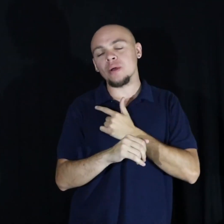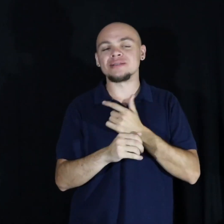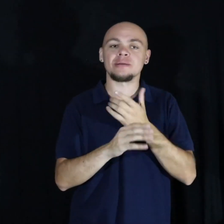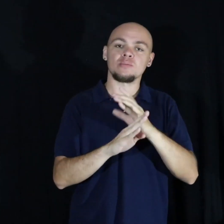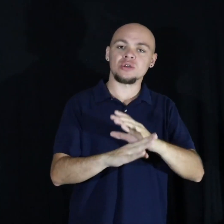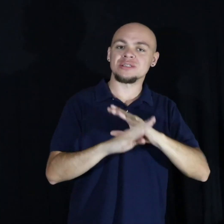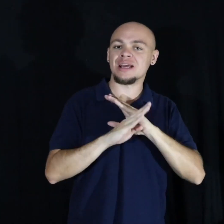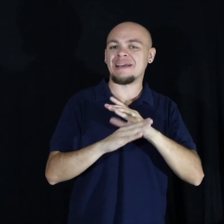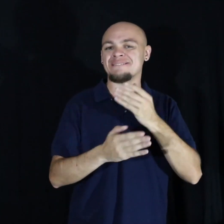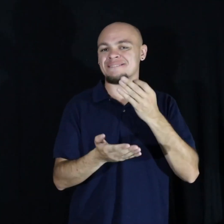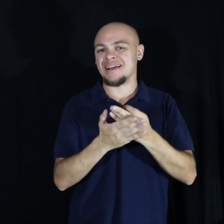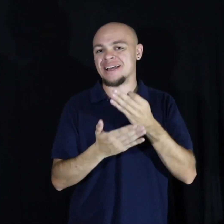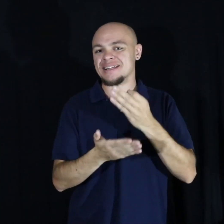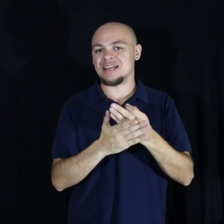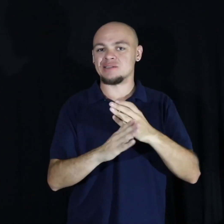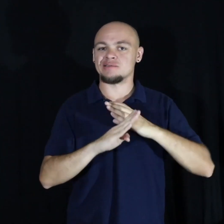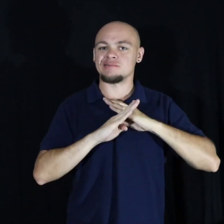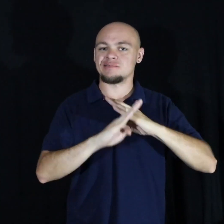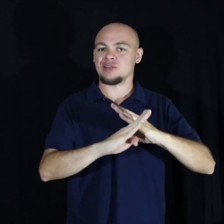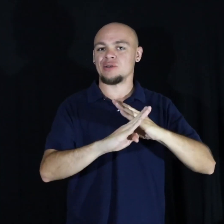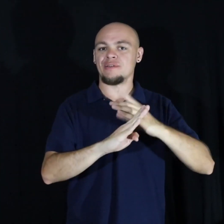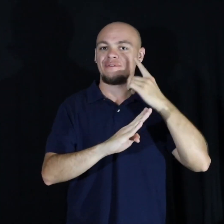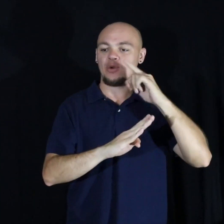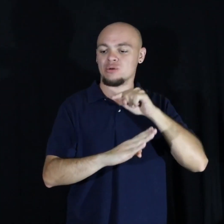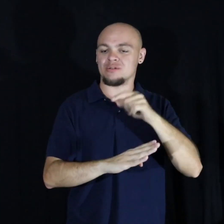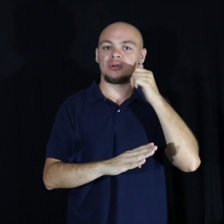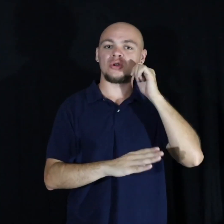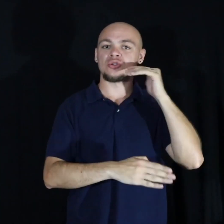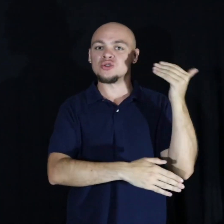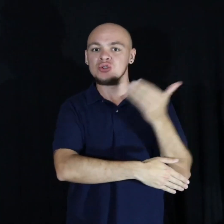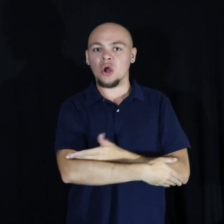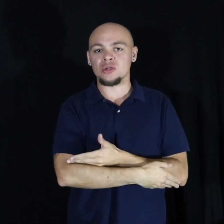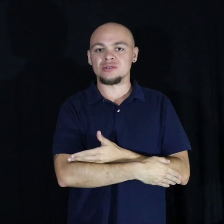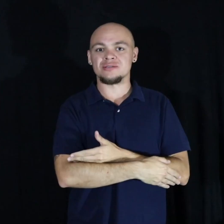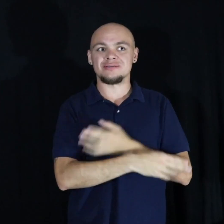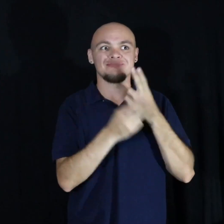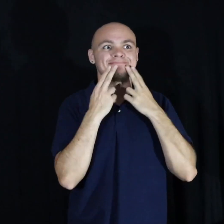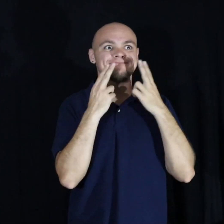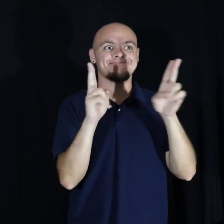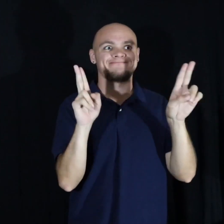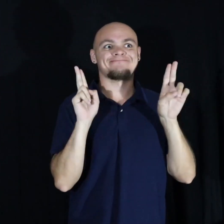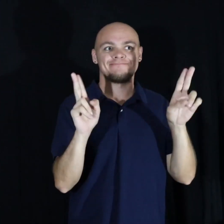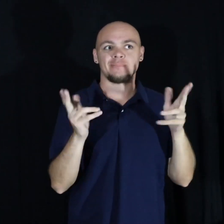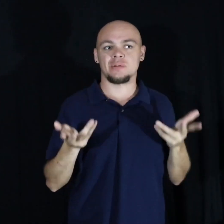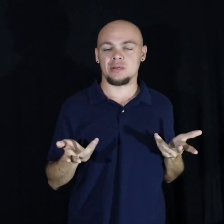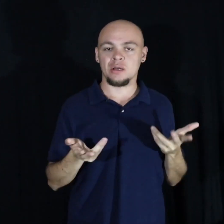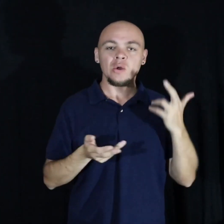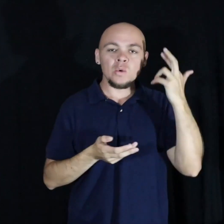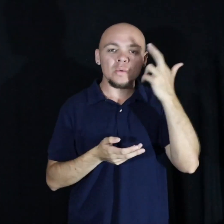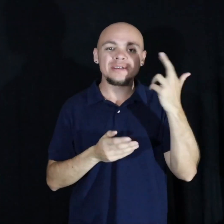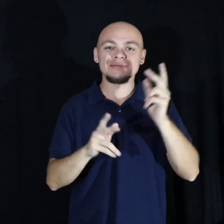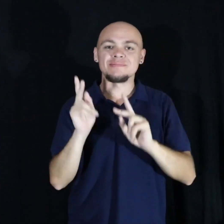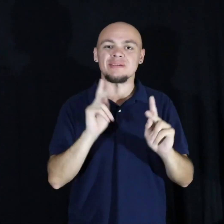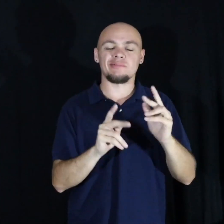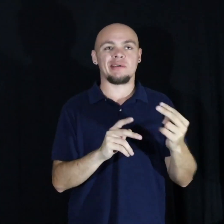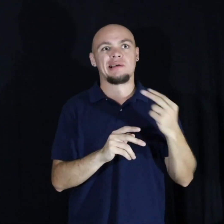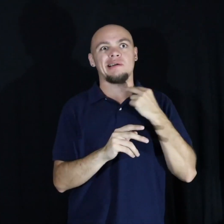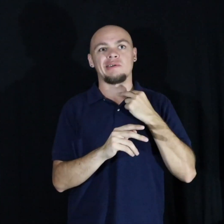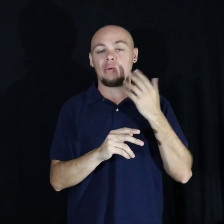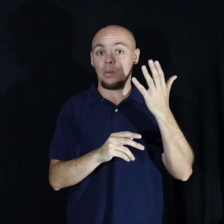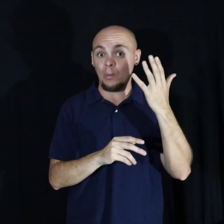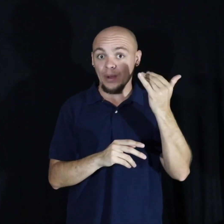financial security to the naive young girls, our daughters. The reasons why children fall prey to these